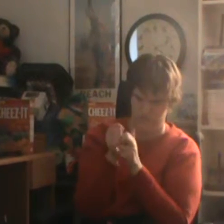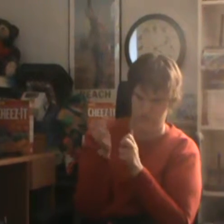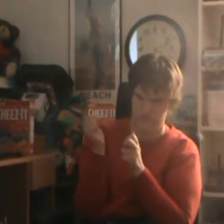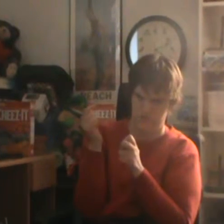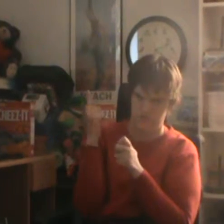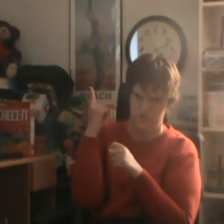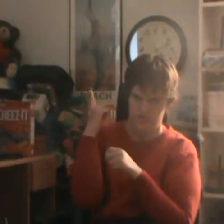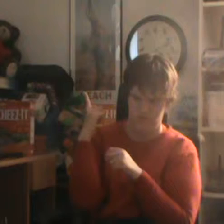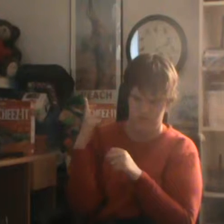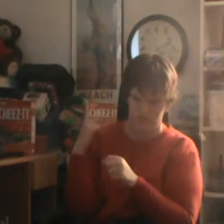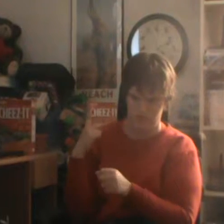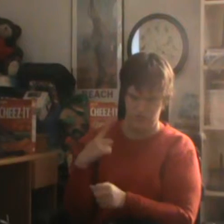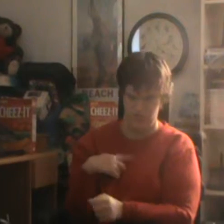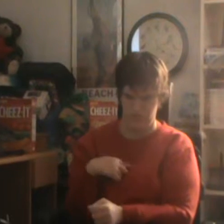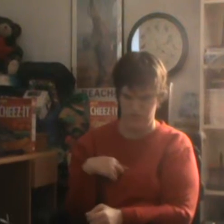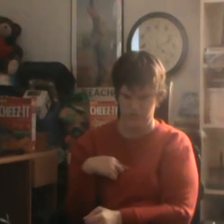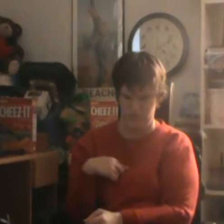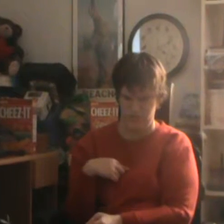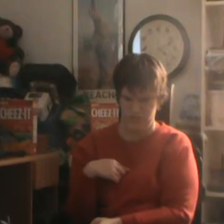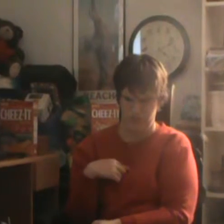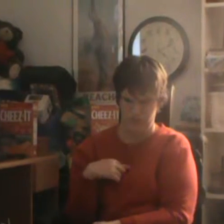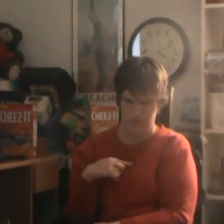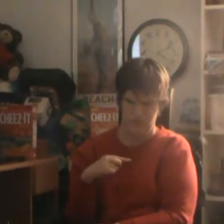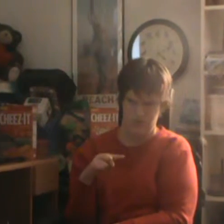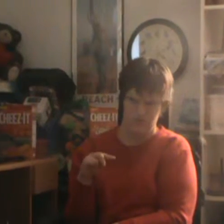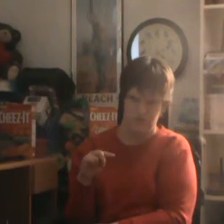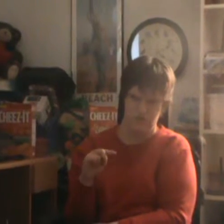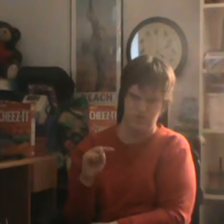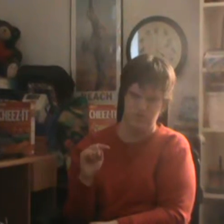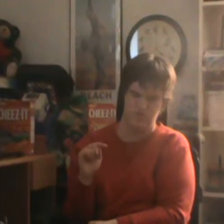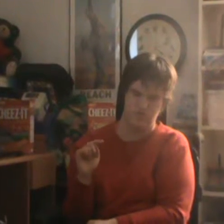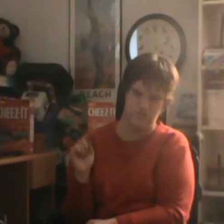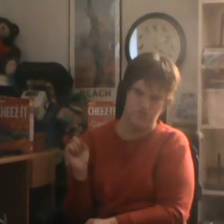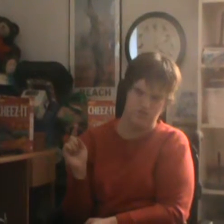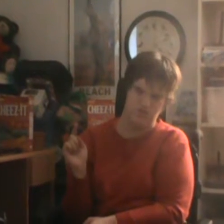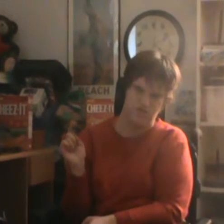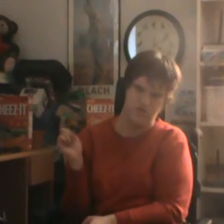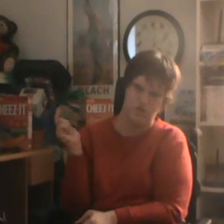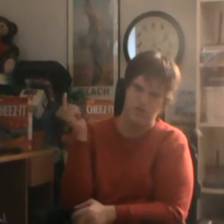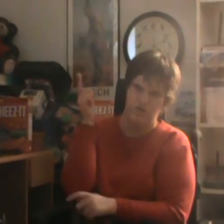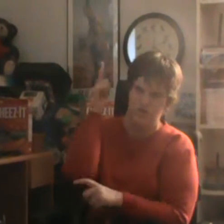I'm